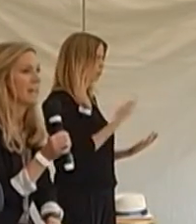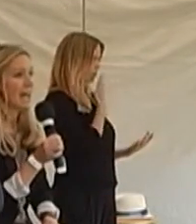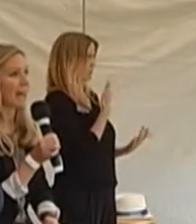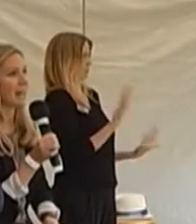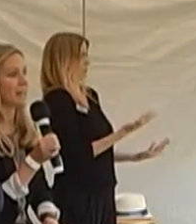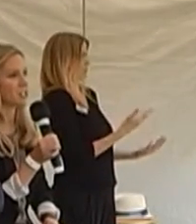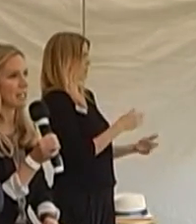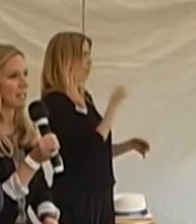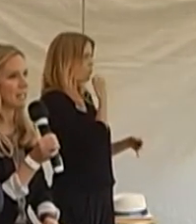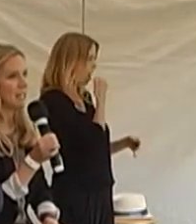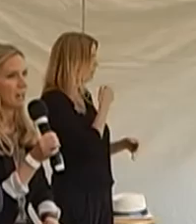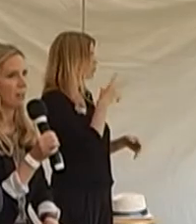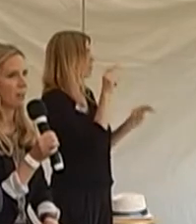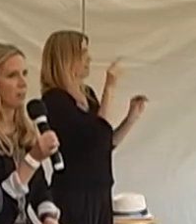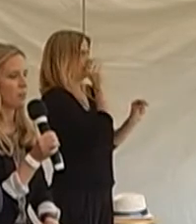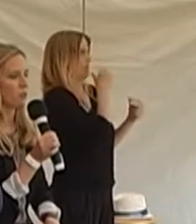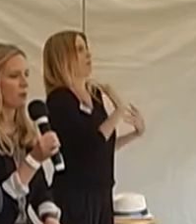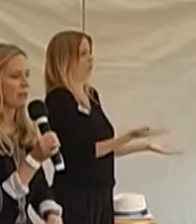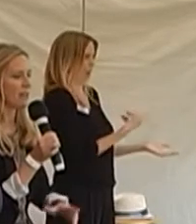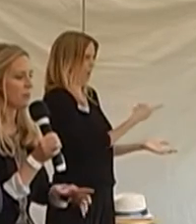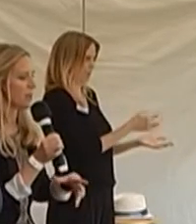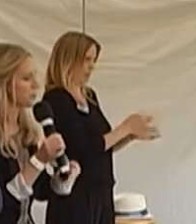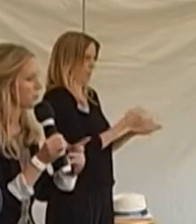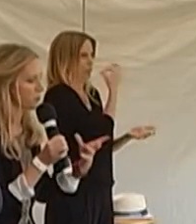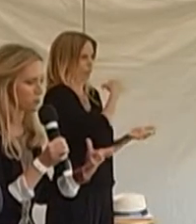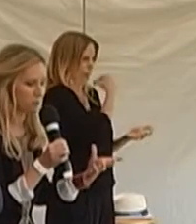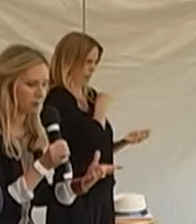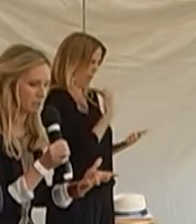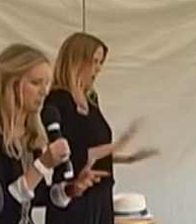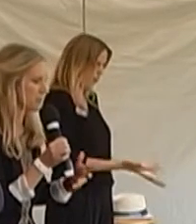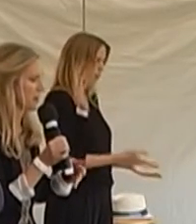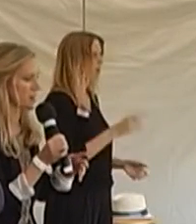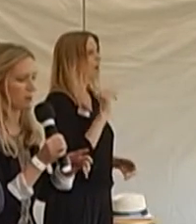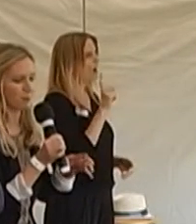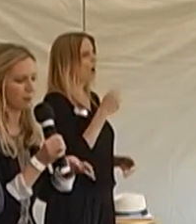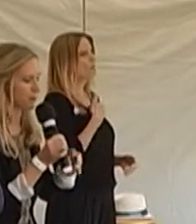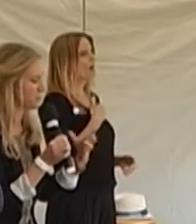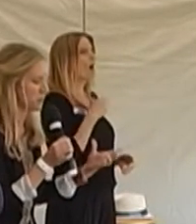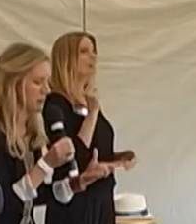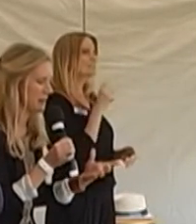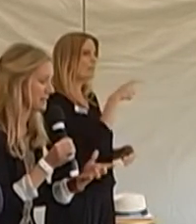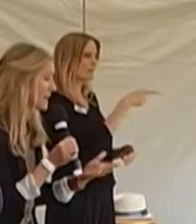use? And actually, the way, when I've spoken to experts about it, and